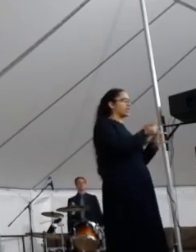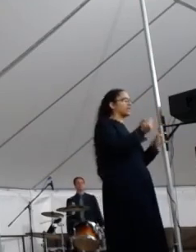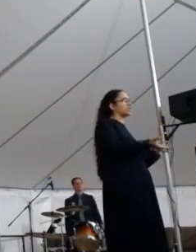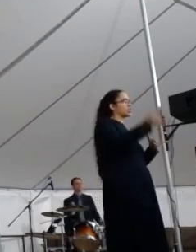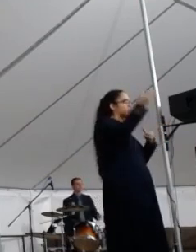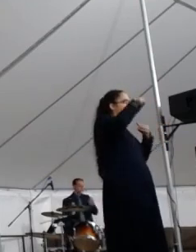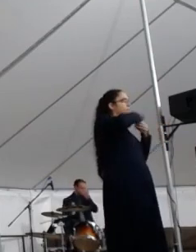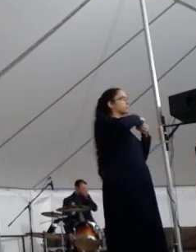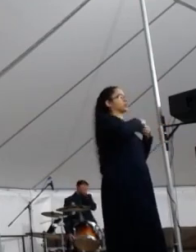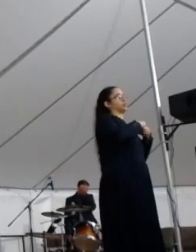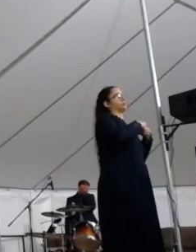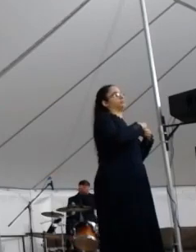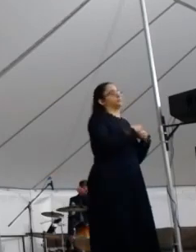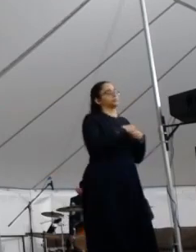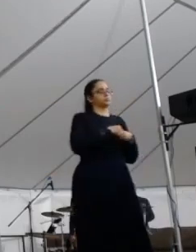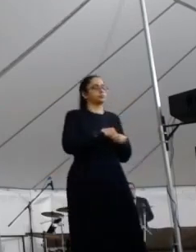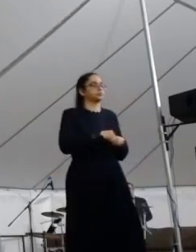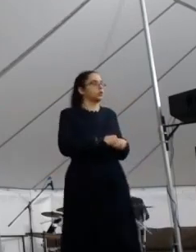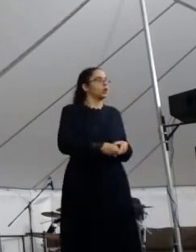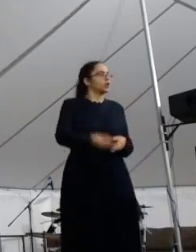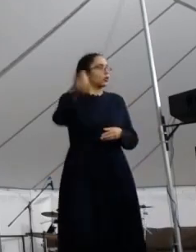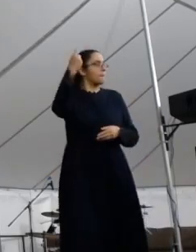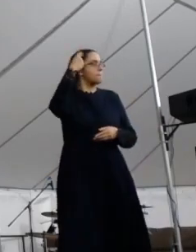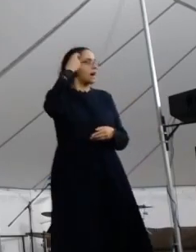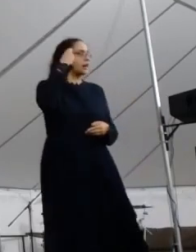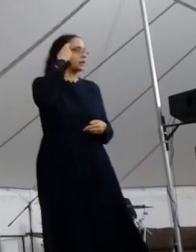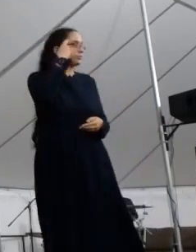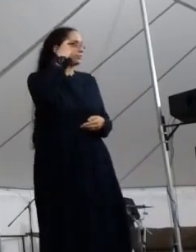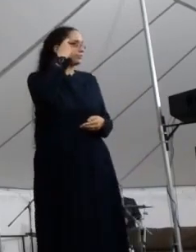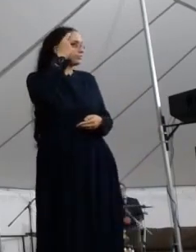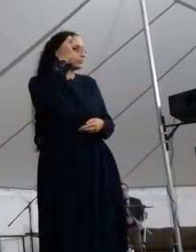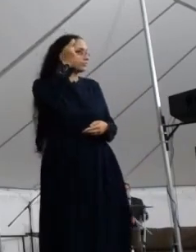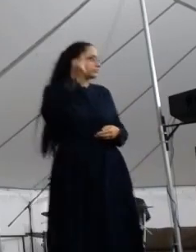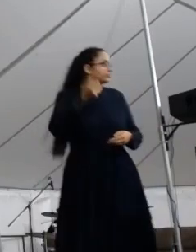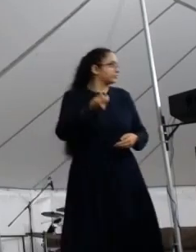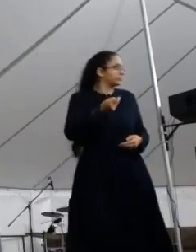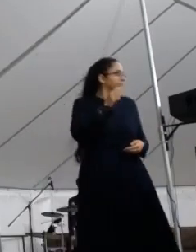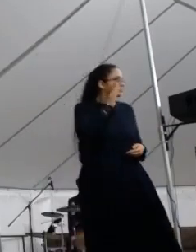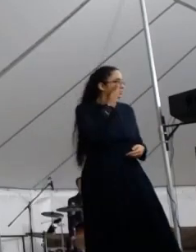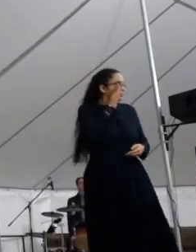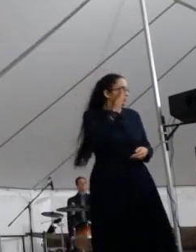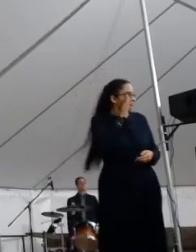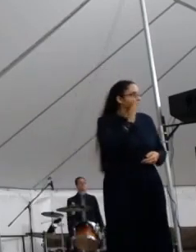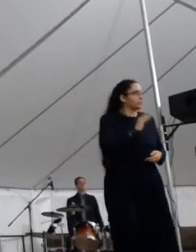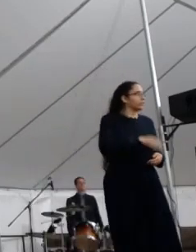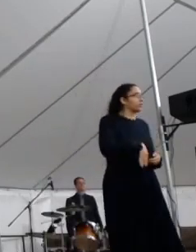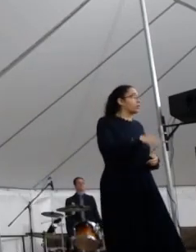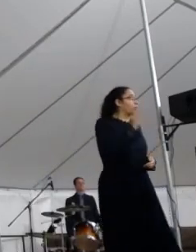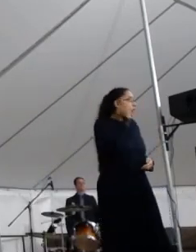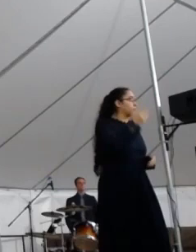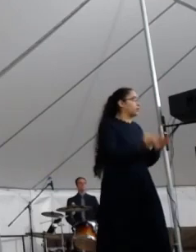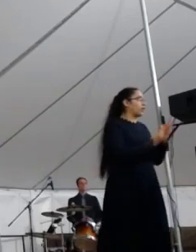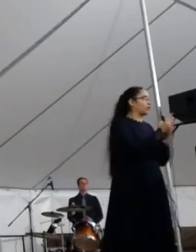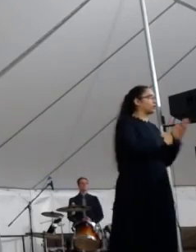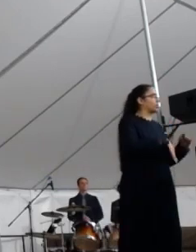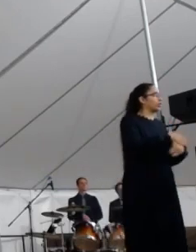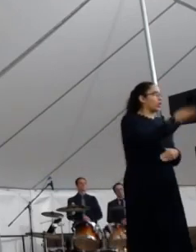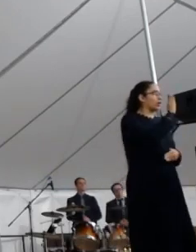tonight, as we get ready to sing, I wonder tonight if you could be honest with God.